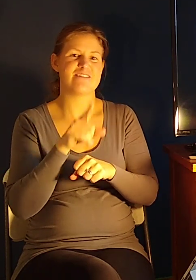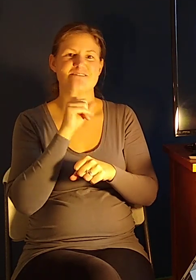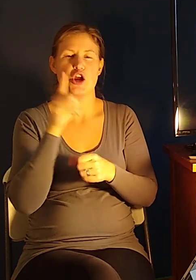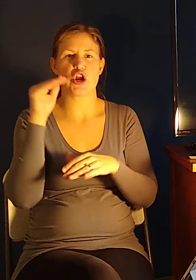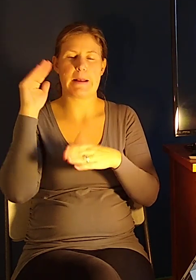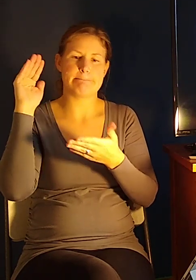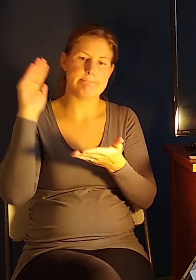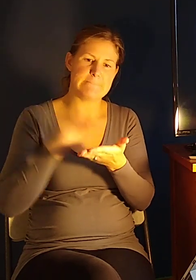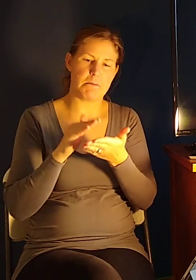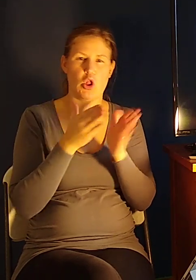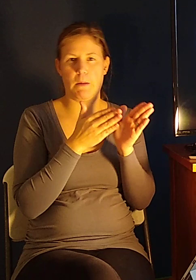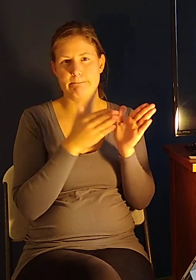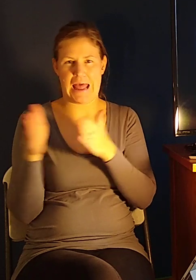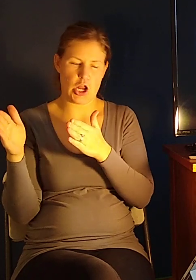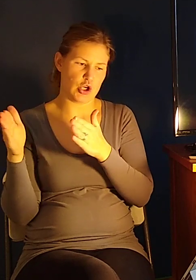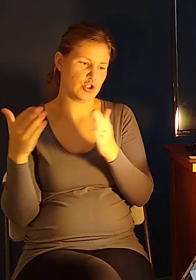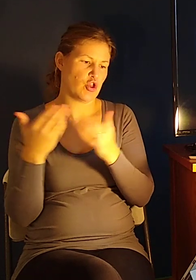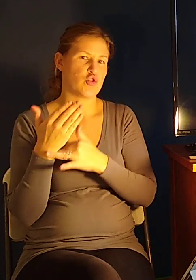minimal patterns throughout the building.